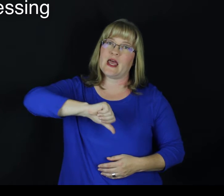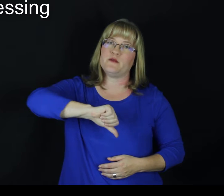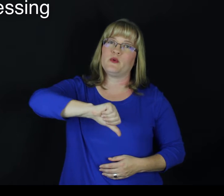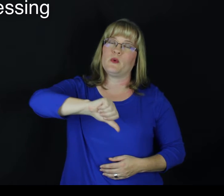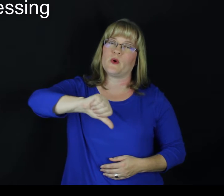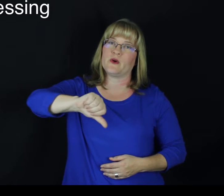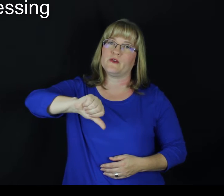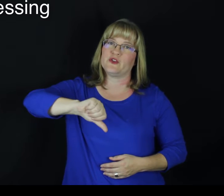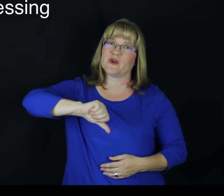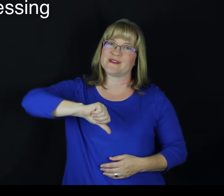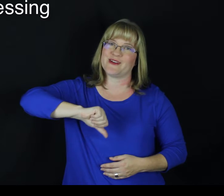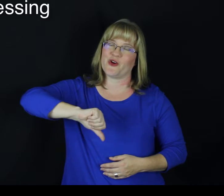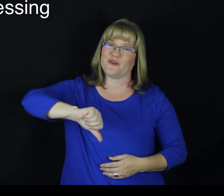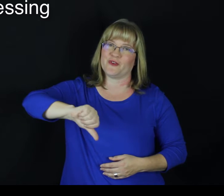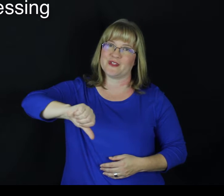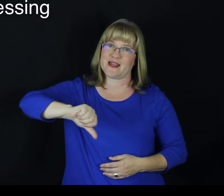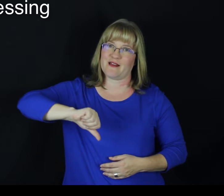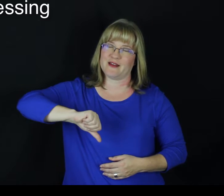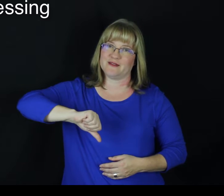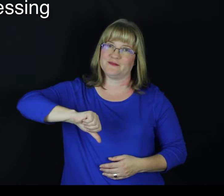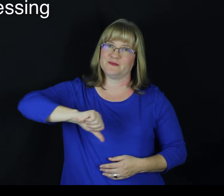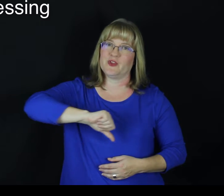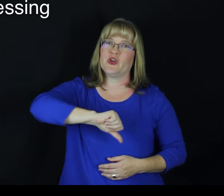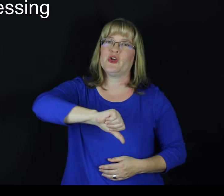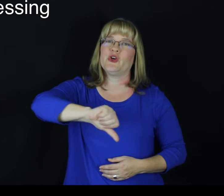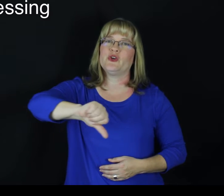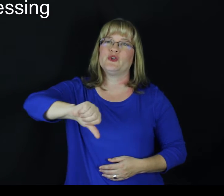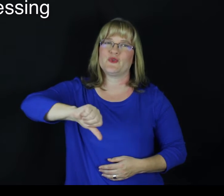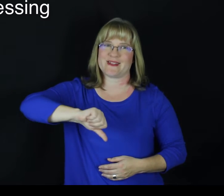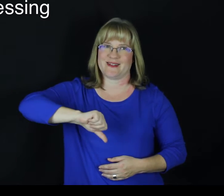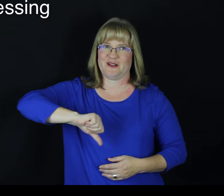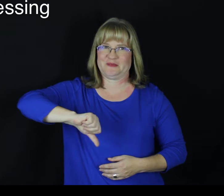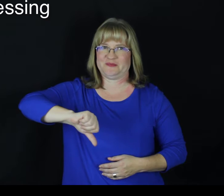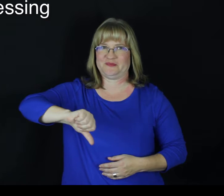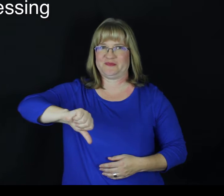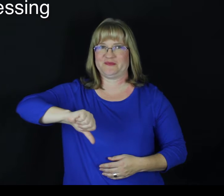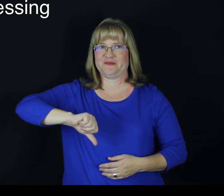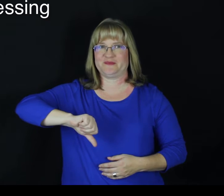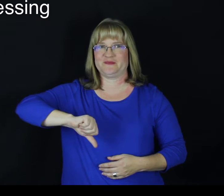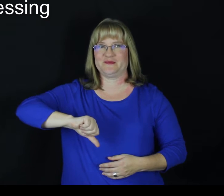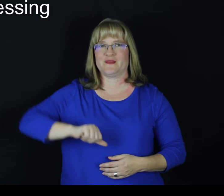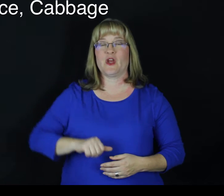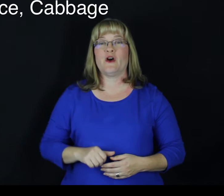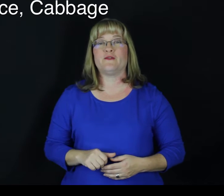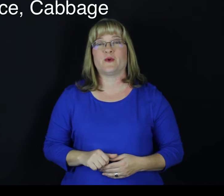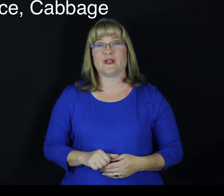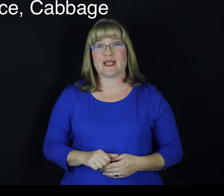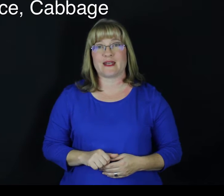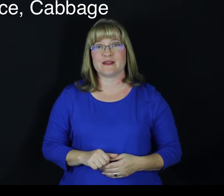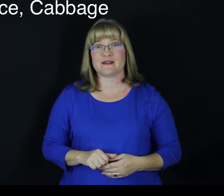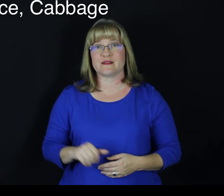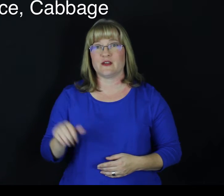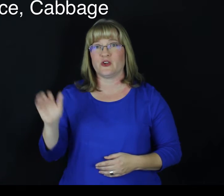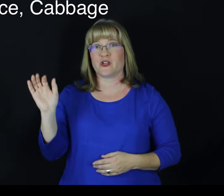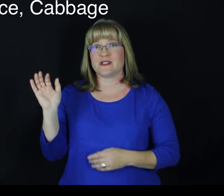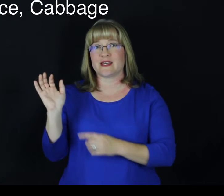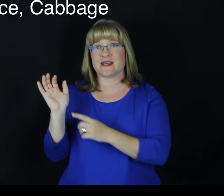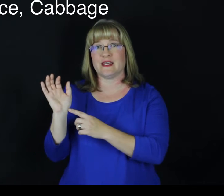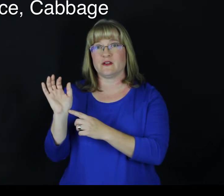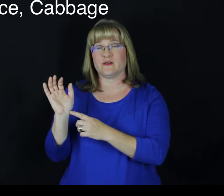and pour the dressing over the salad. Dressing. For lettuce, you're going to take the heel of